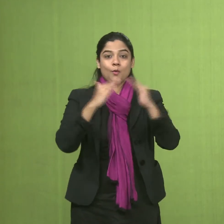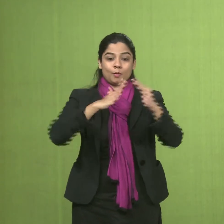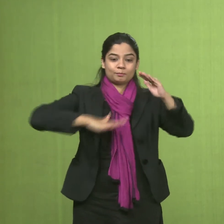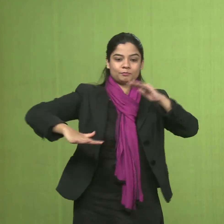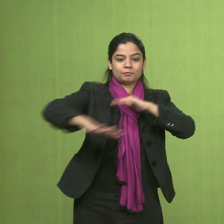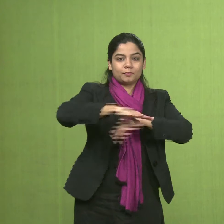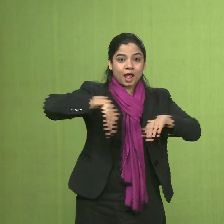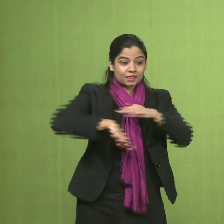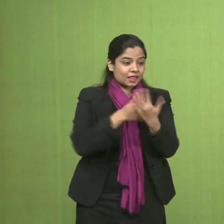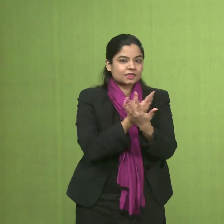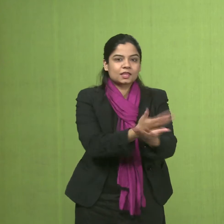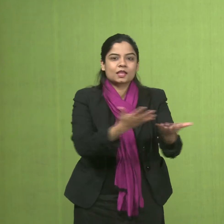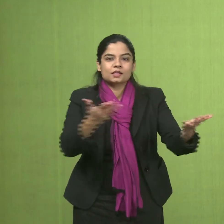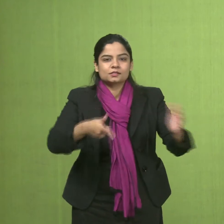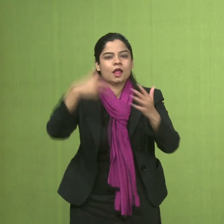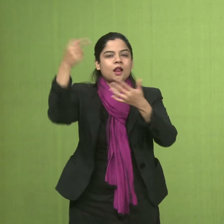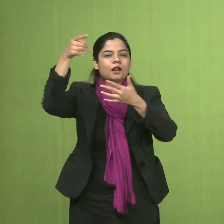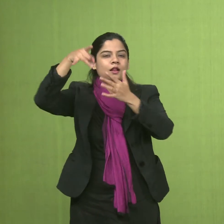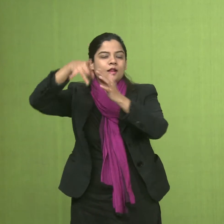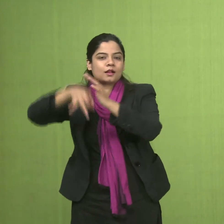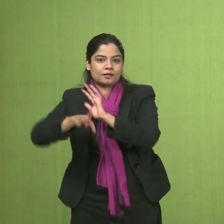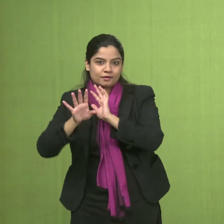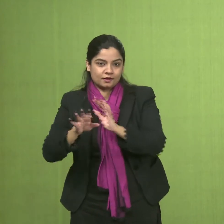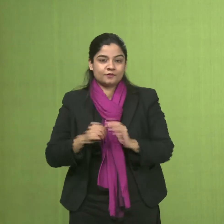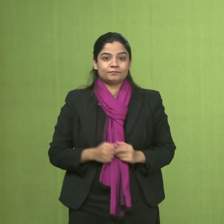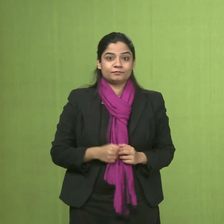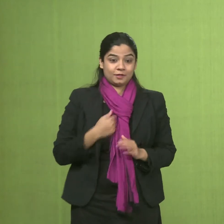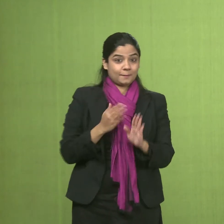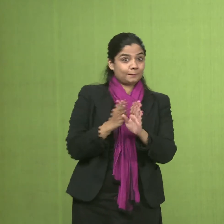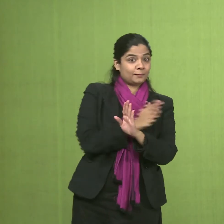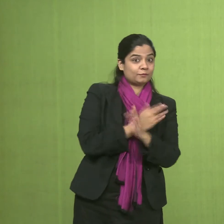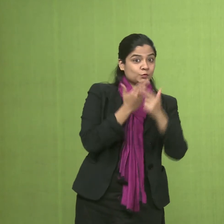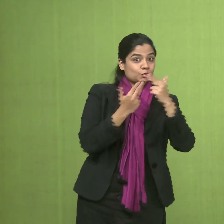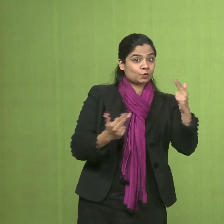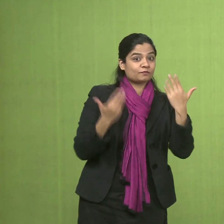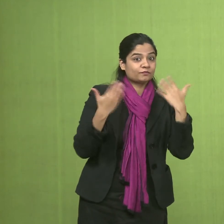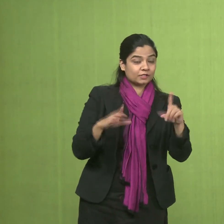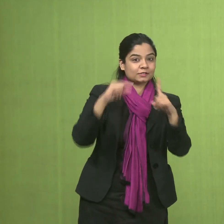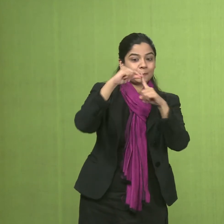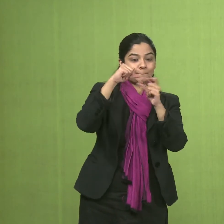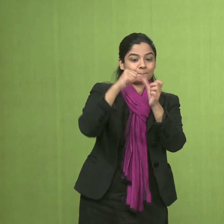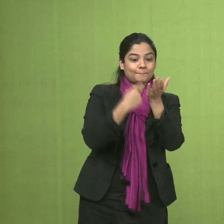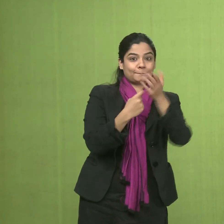is Household Equipments, the things we use in the house. We have discussed part